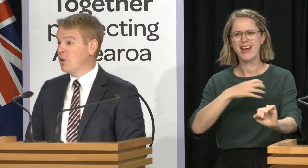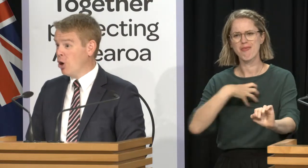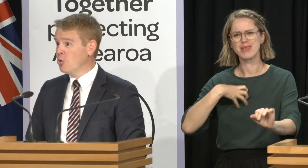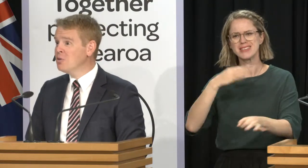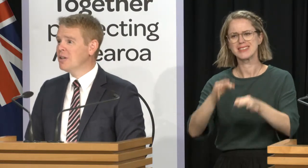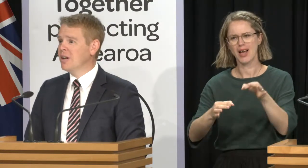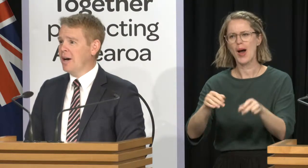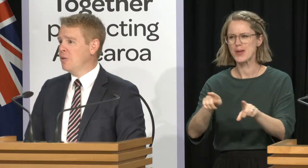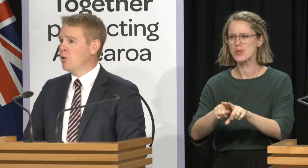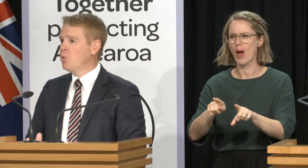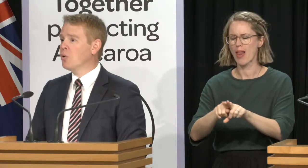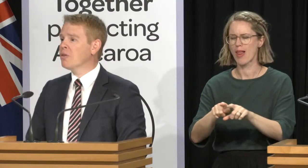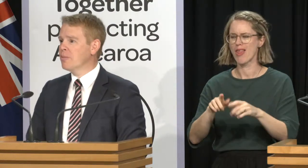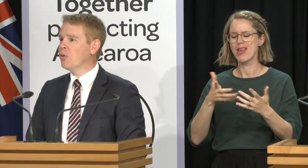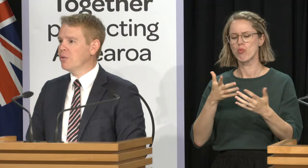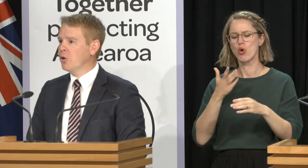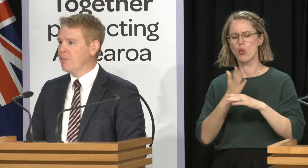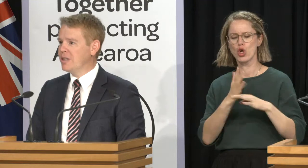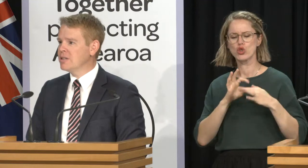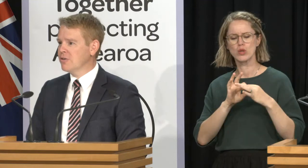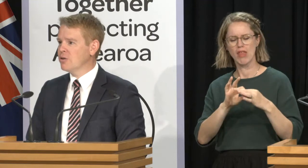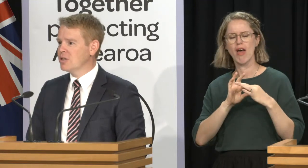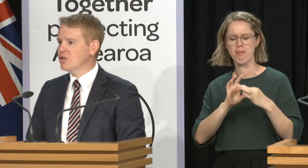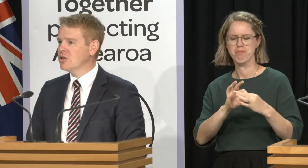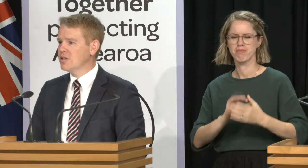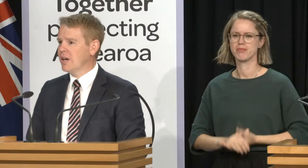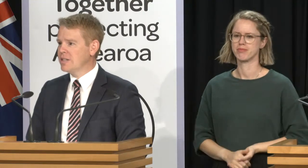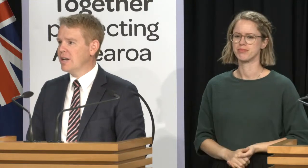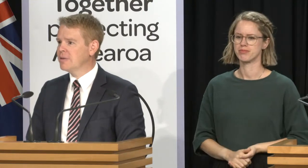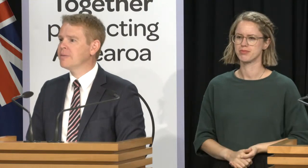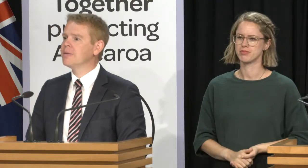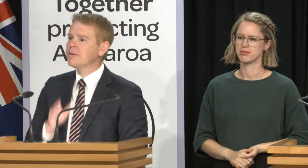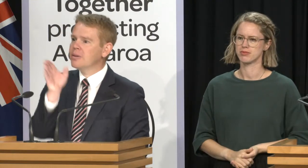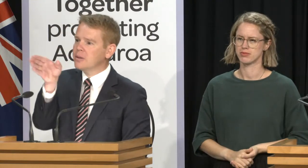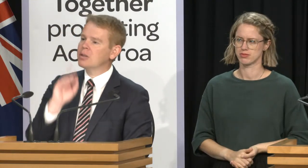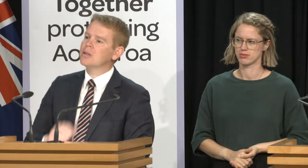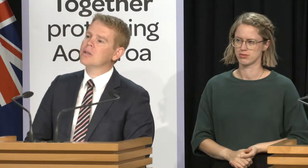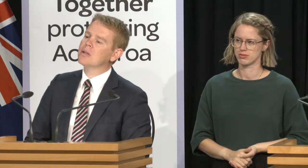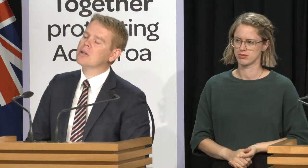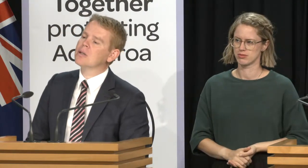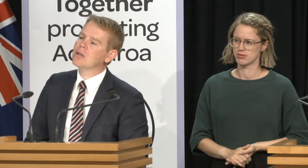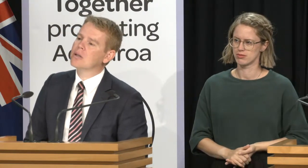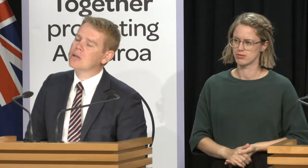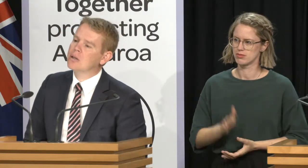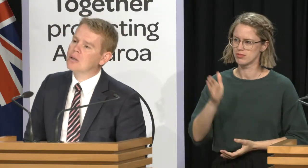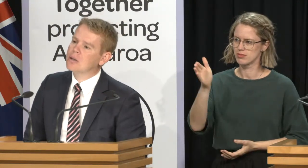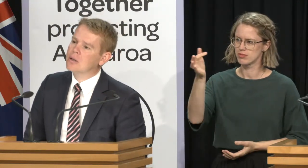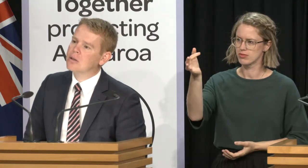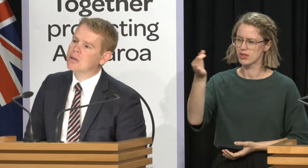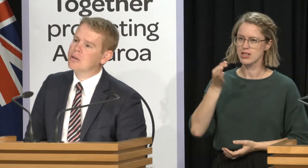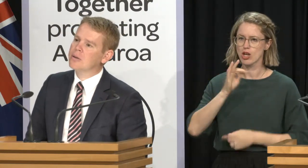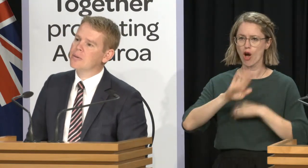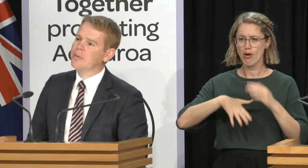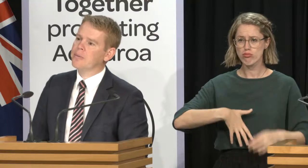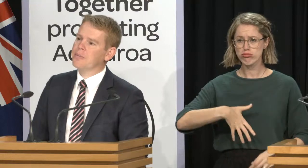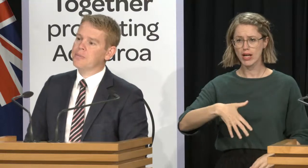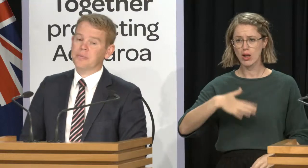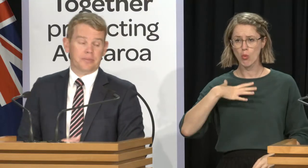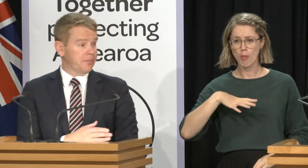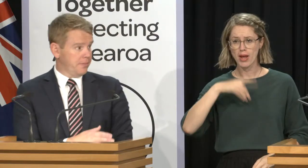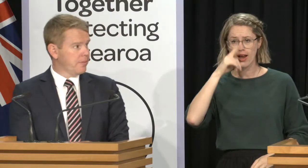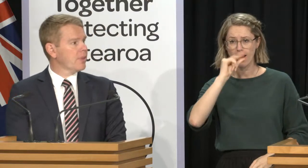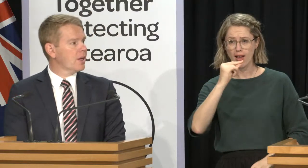decisions of their own, and then we'll work with them on the basis of those decisions that they take. Do you have any advice on pregnant women having the